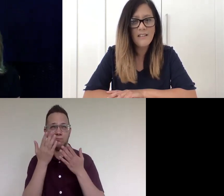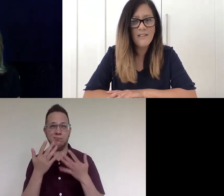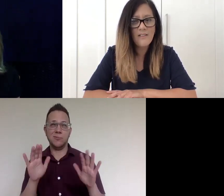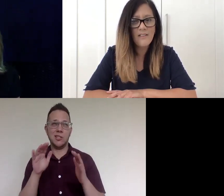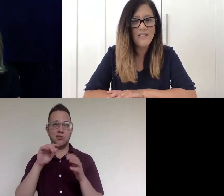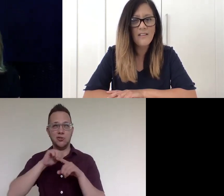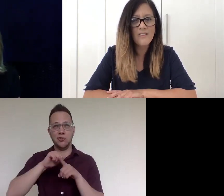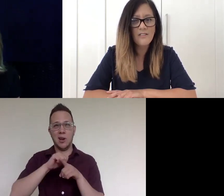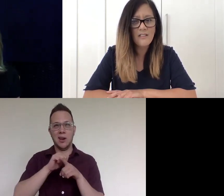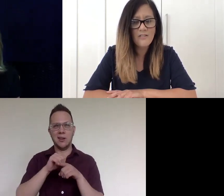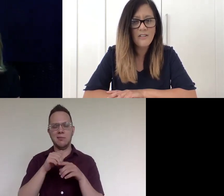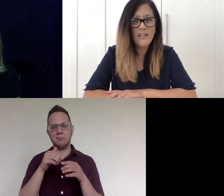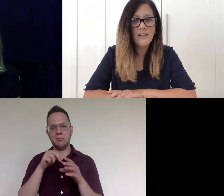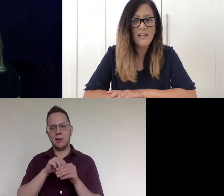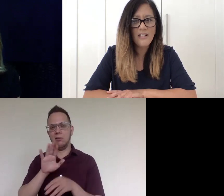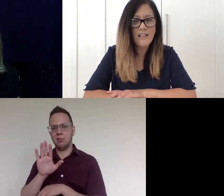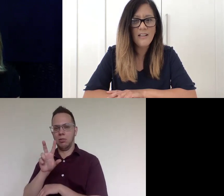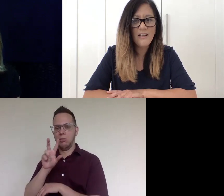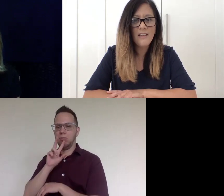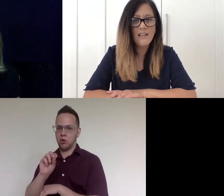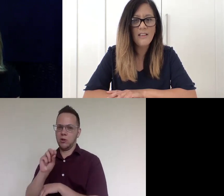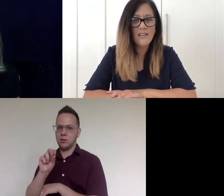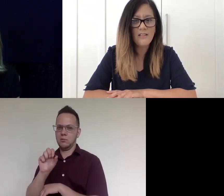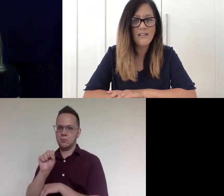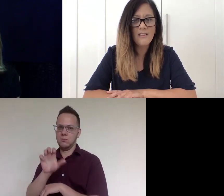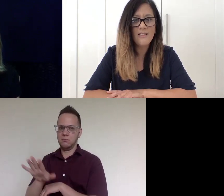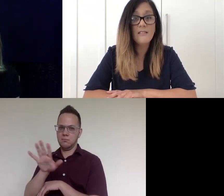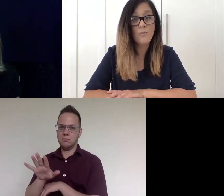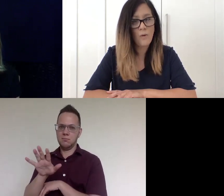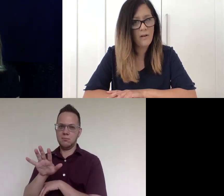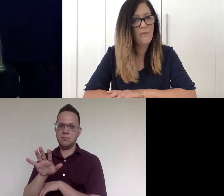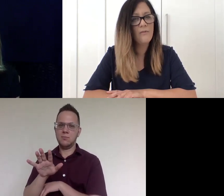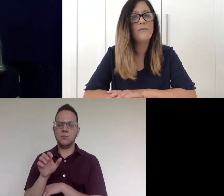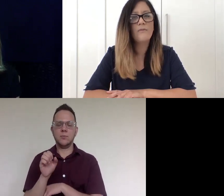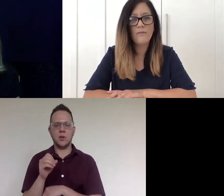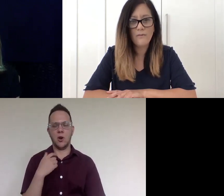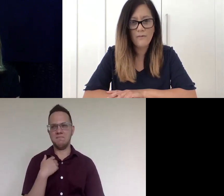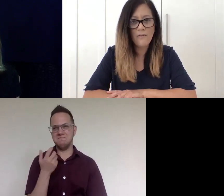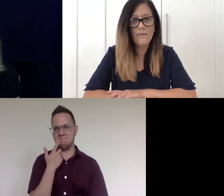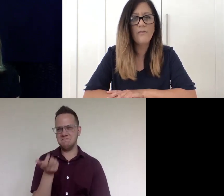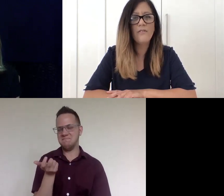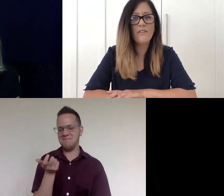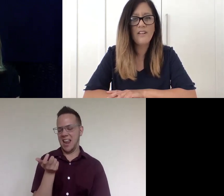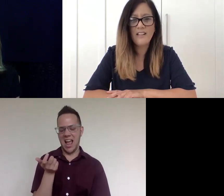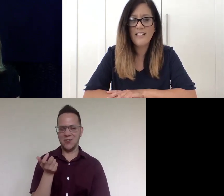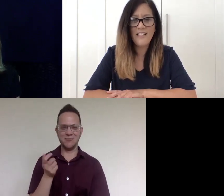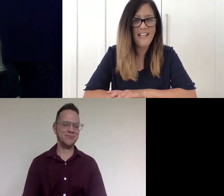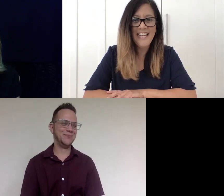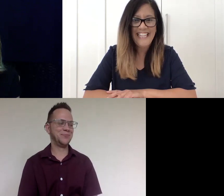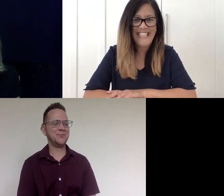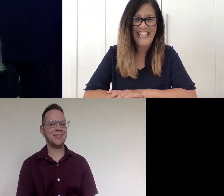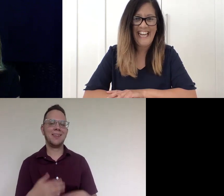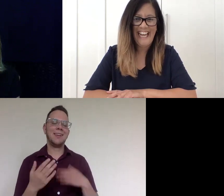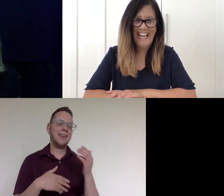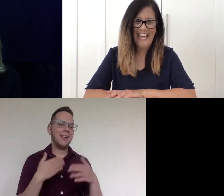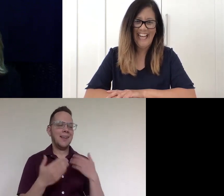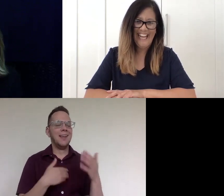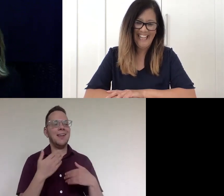doctor. They finished their training and they were already in their 30s. So I